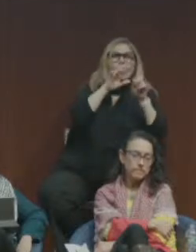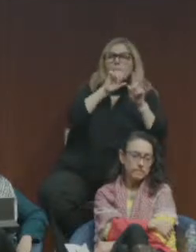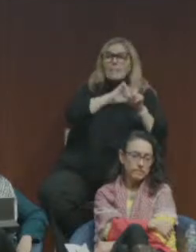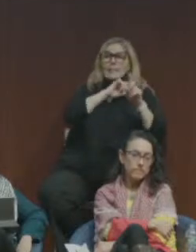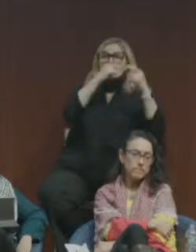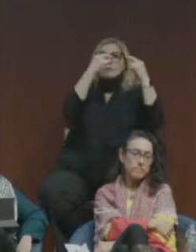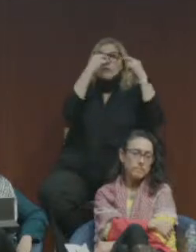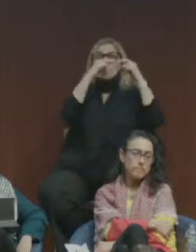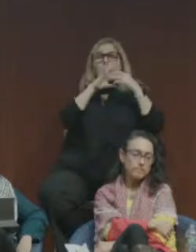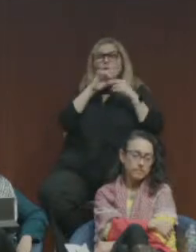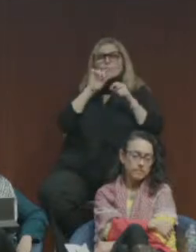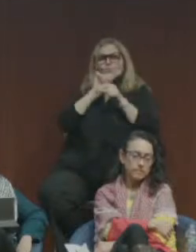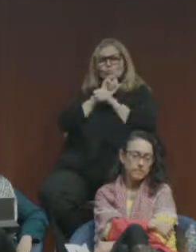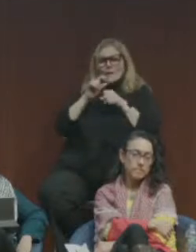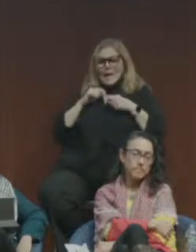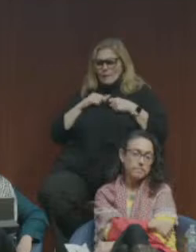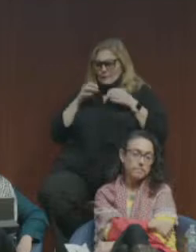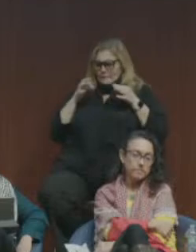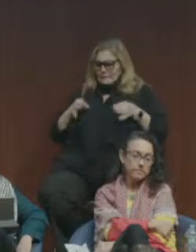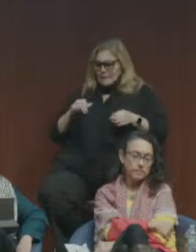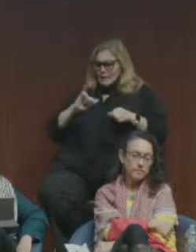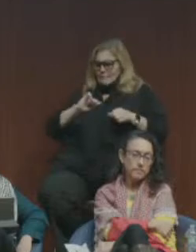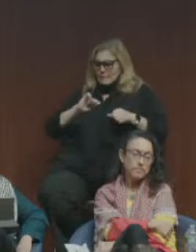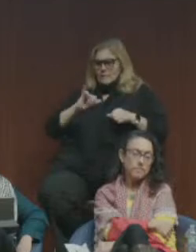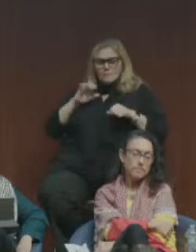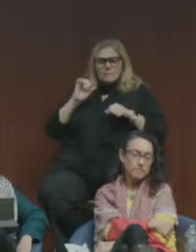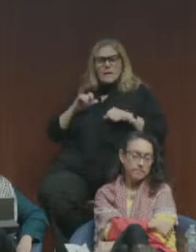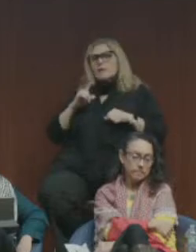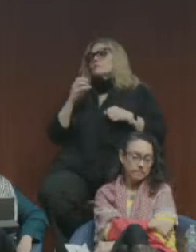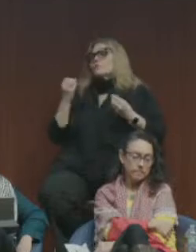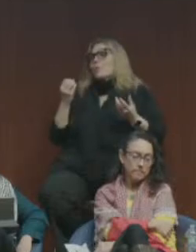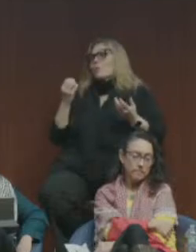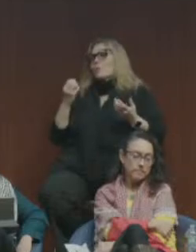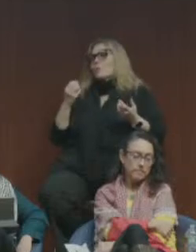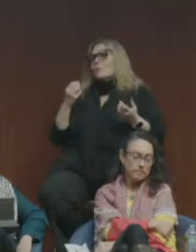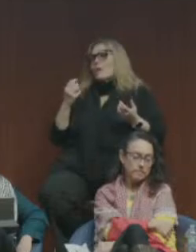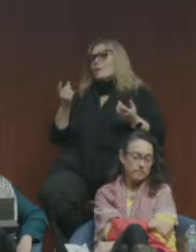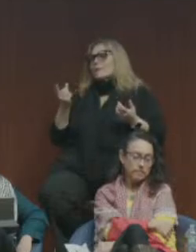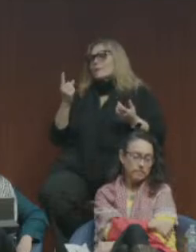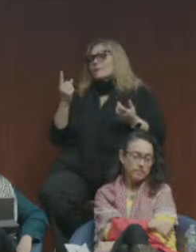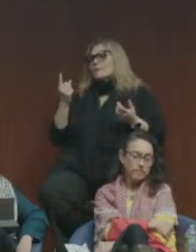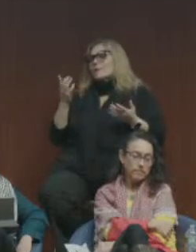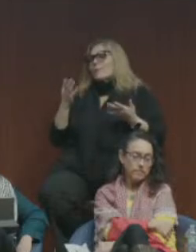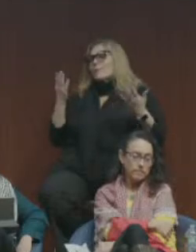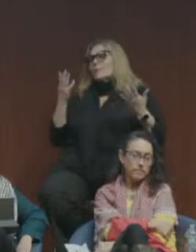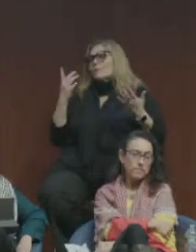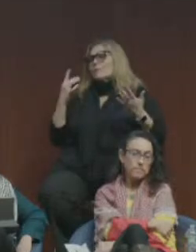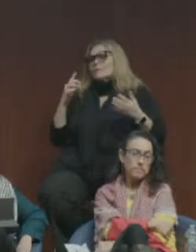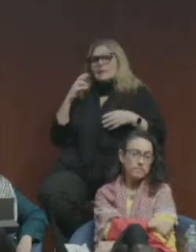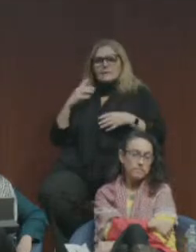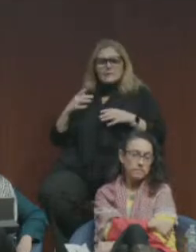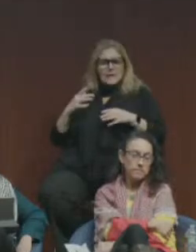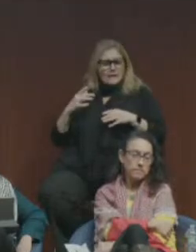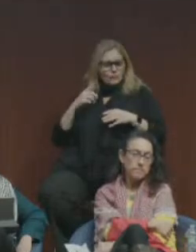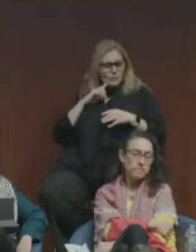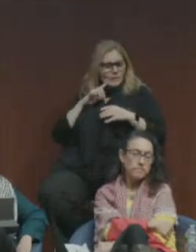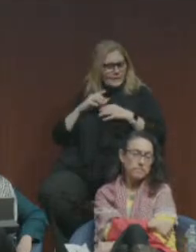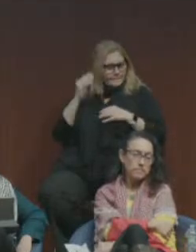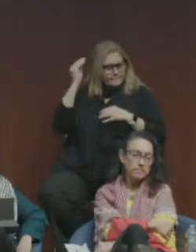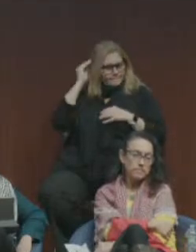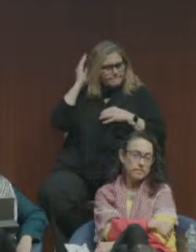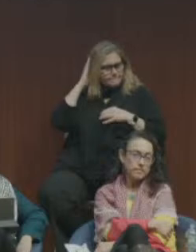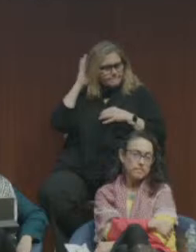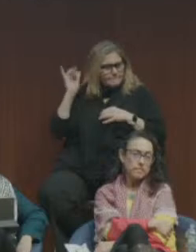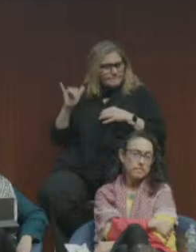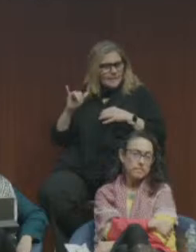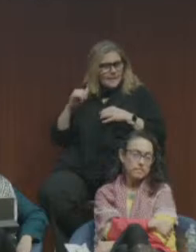truly for self-determination. And so I guess I just want, I think one of the things that also stuck with me from the morning